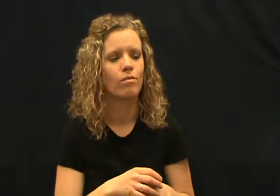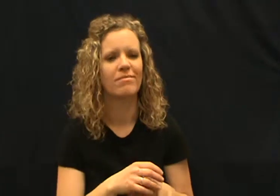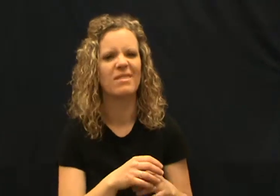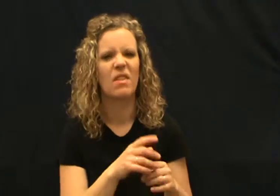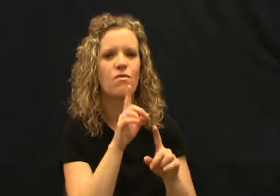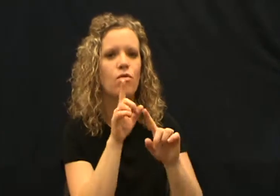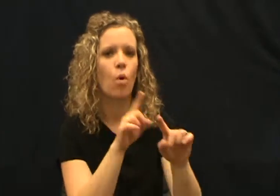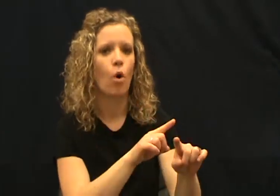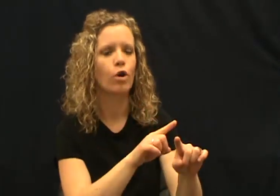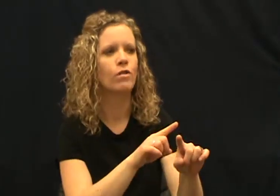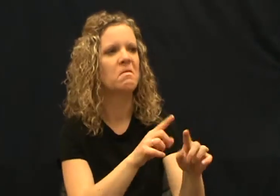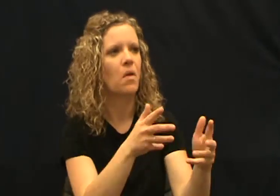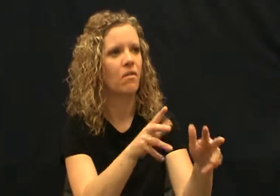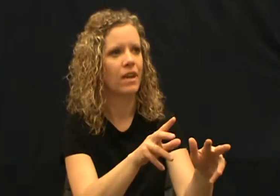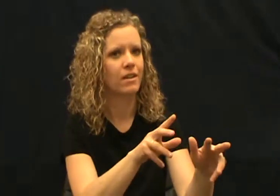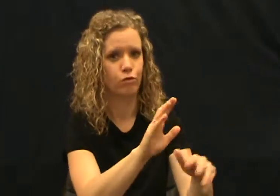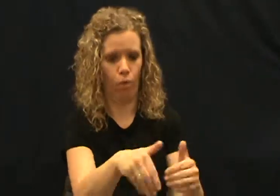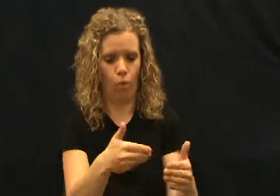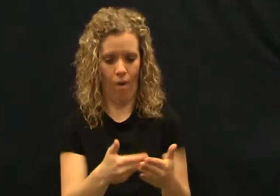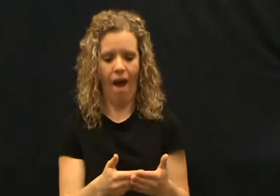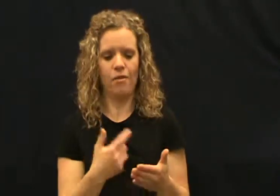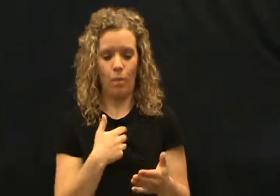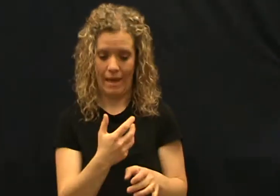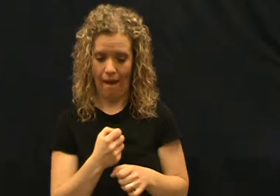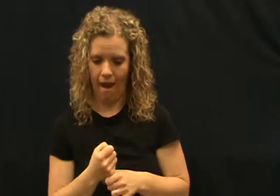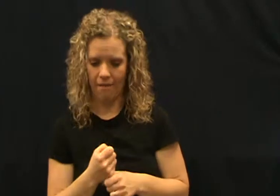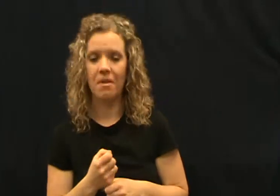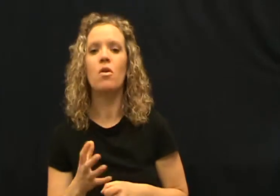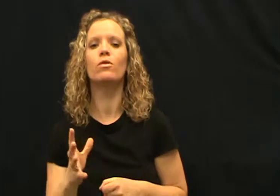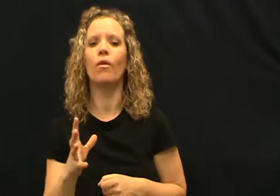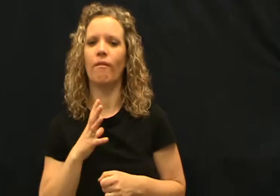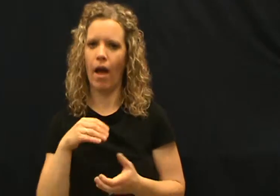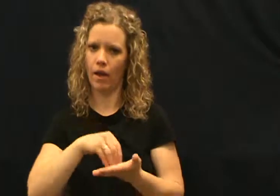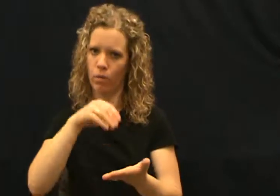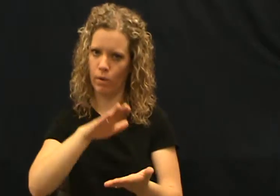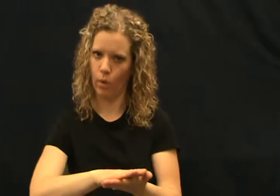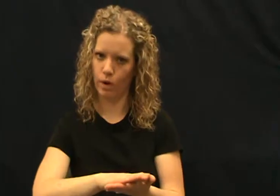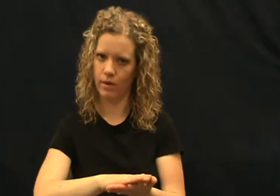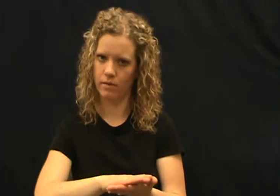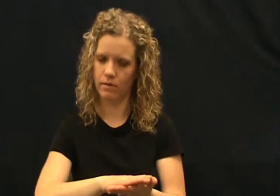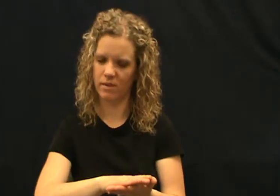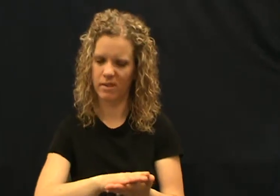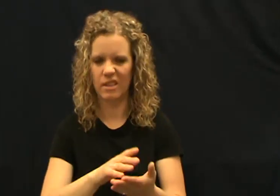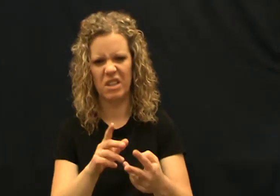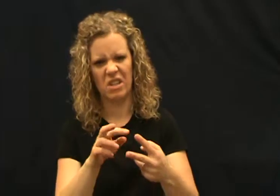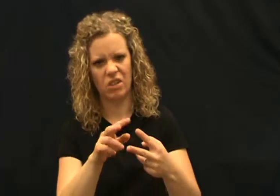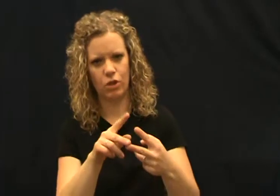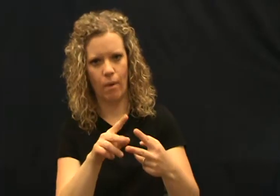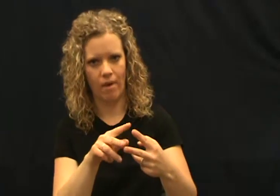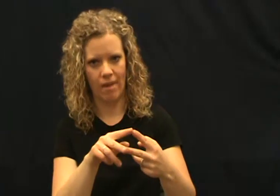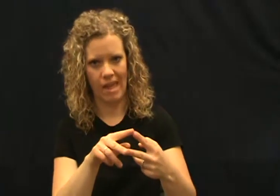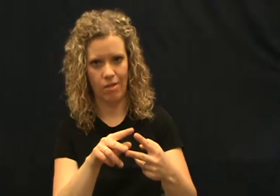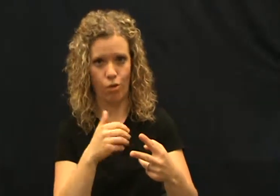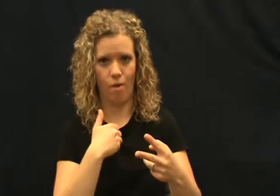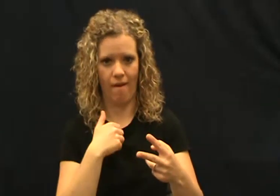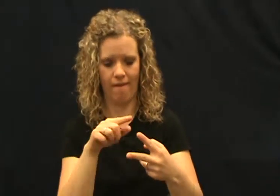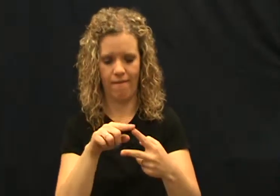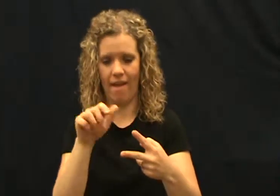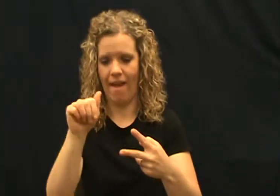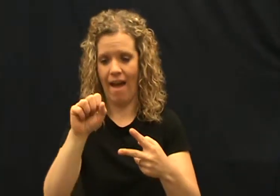pans, whatever, then a transaction has taken place. And we either have we have that asset, and then we also